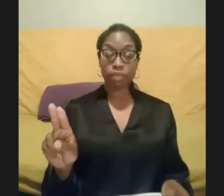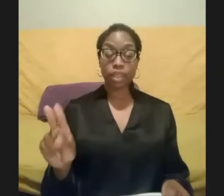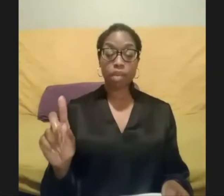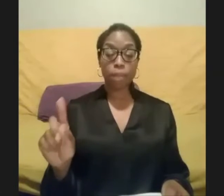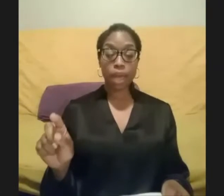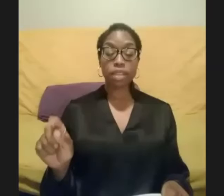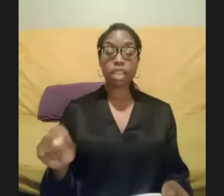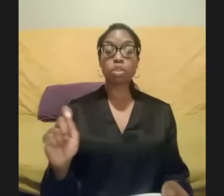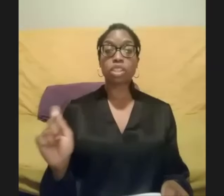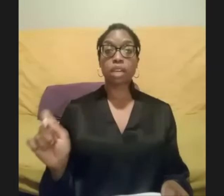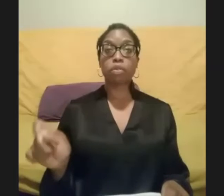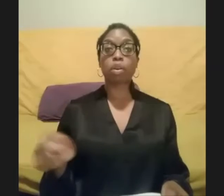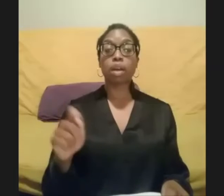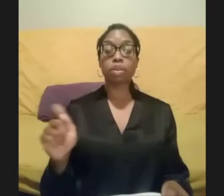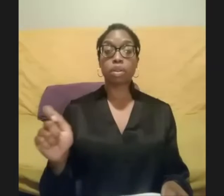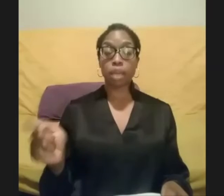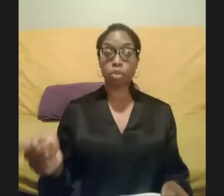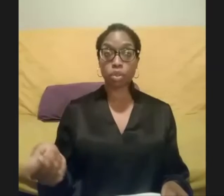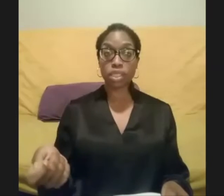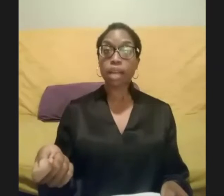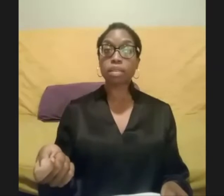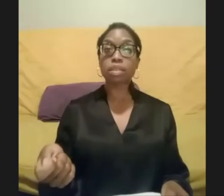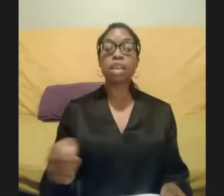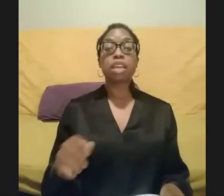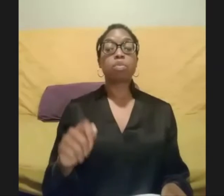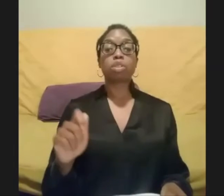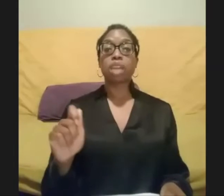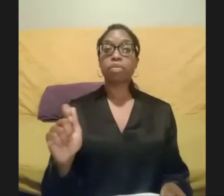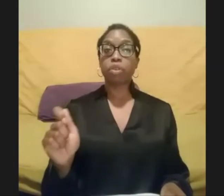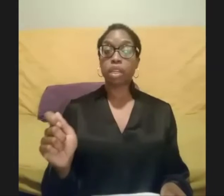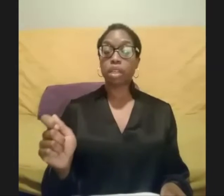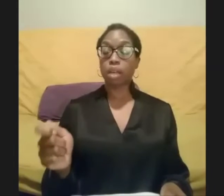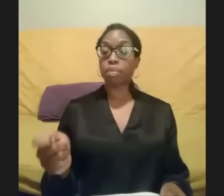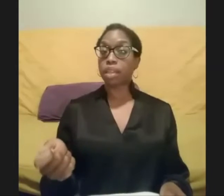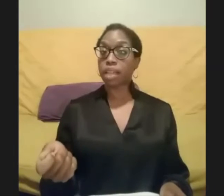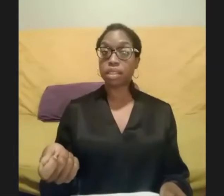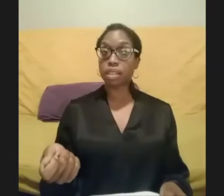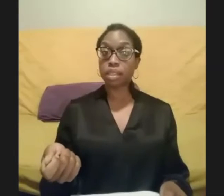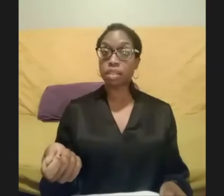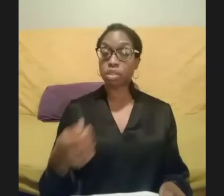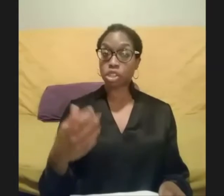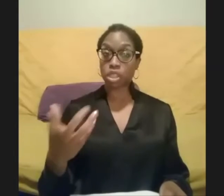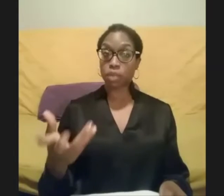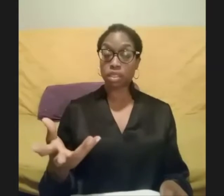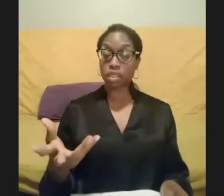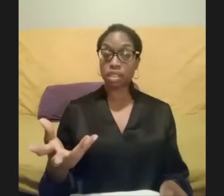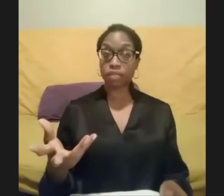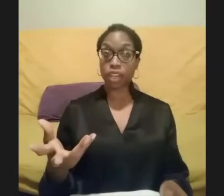Now, a pap test will check for other abnormal cells. It will check for STDs or sexually transmitted disease infections,